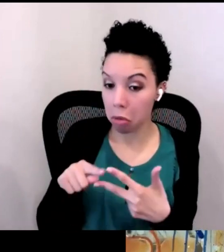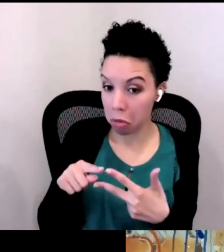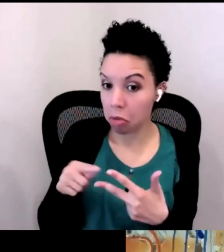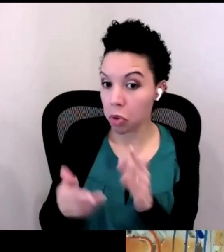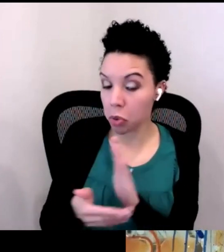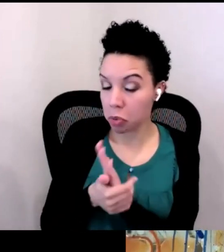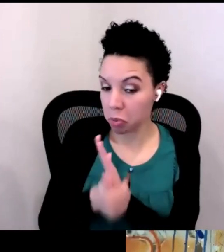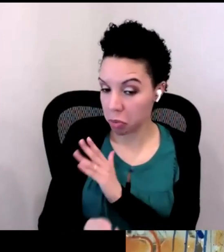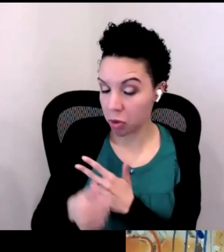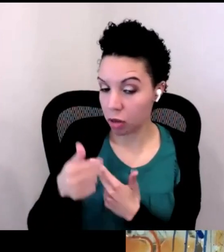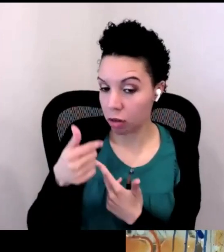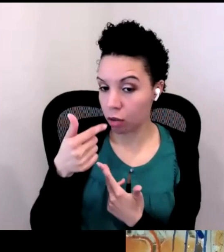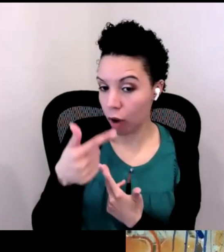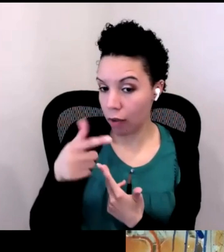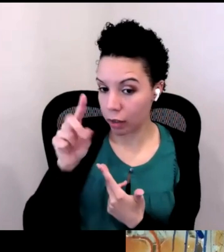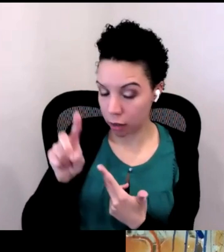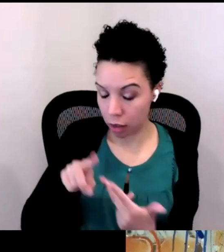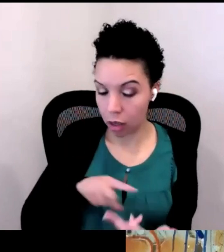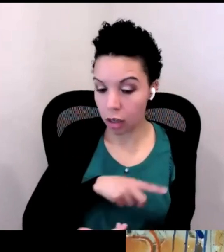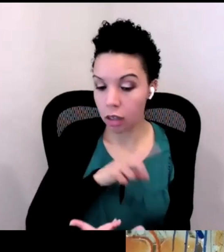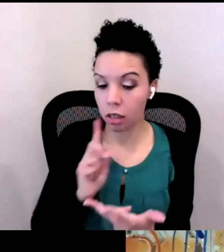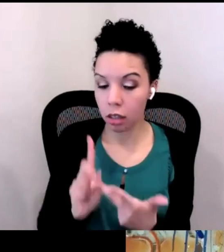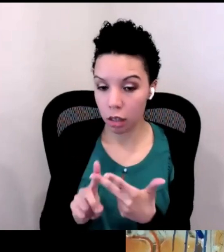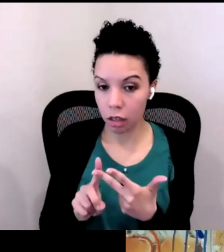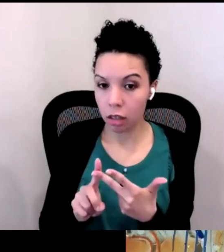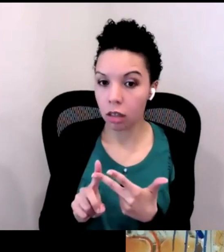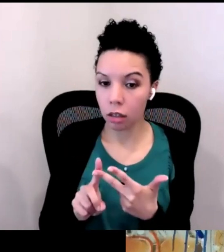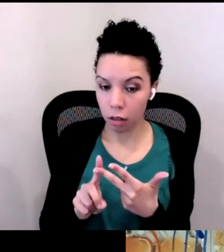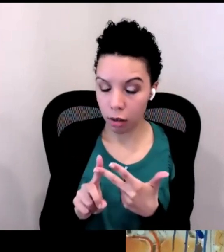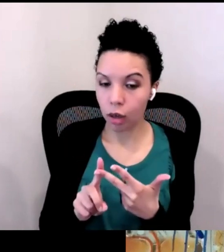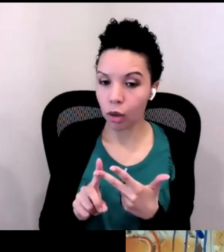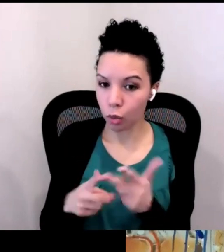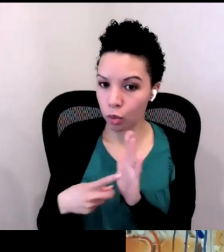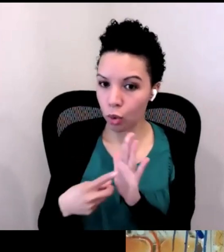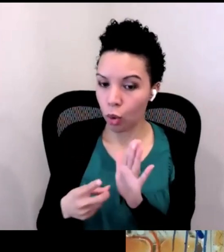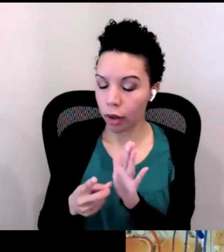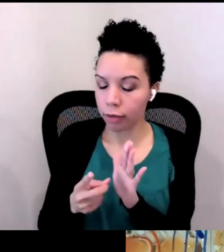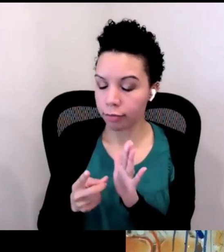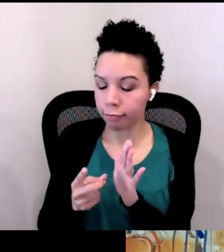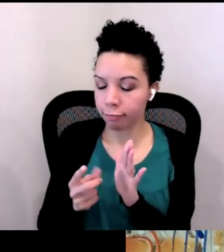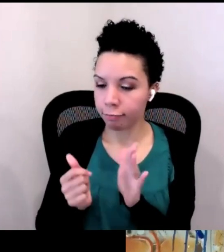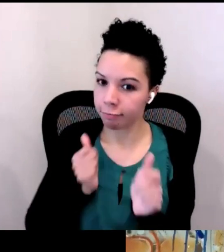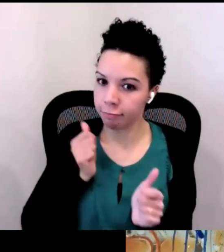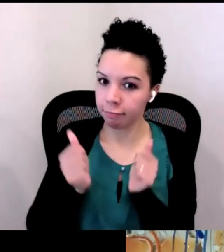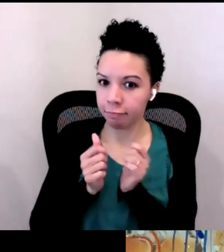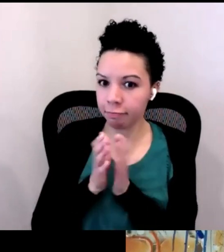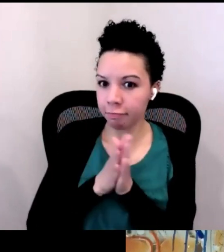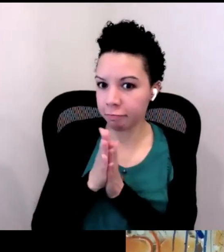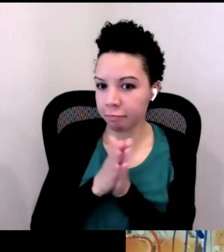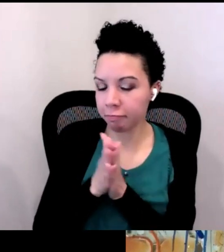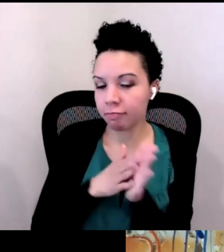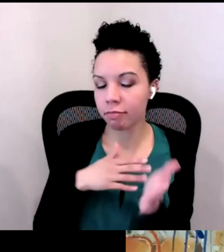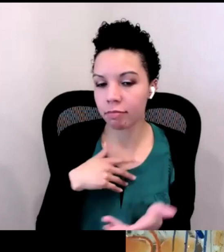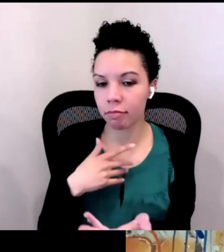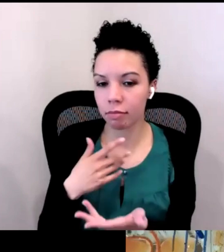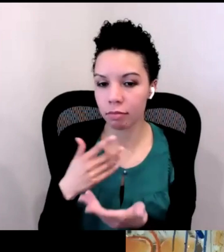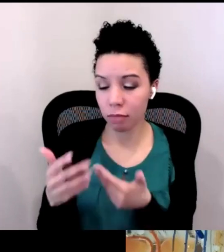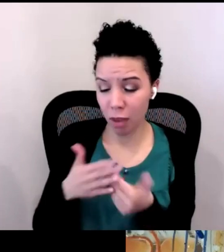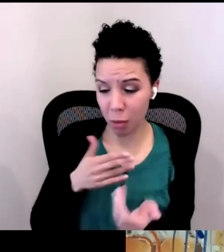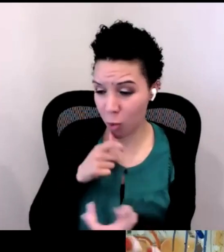figure it out, and C, you're showing initiative and showing that even if you don't work for them, even if you go